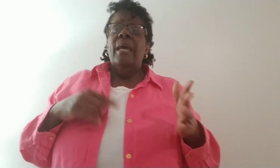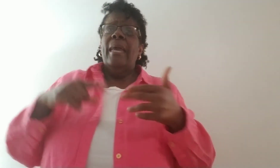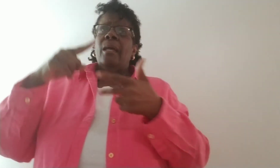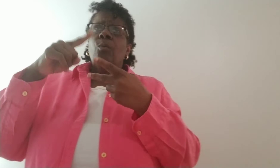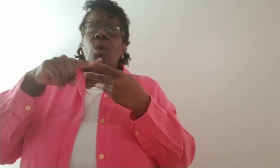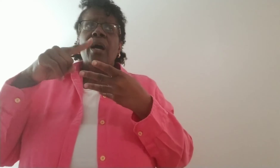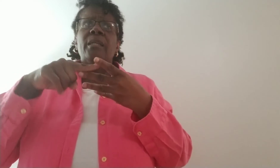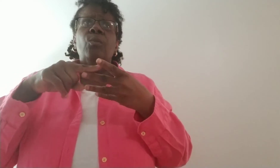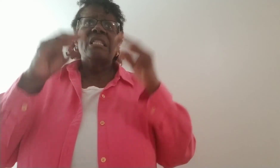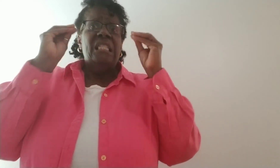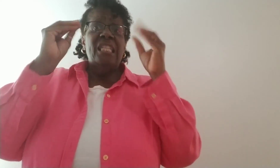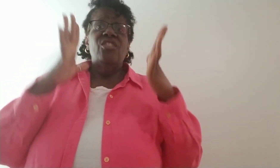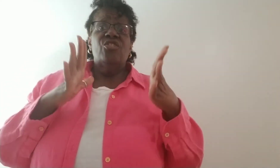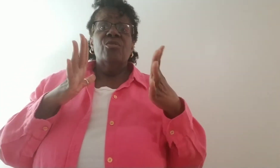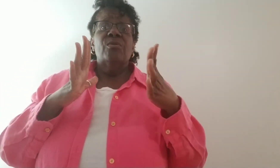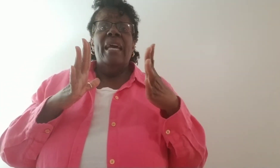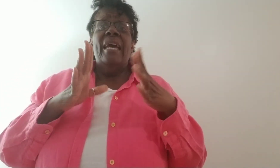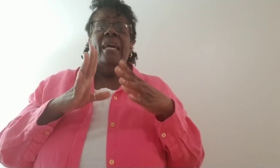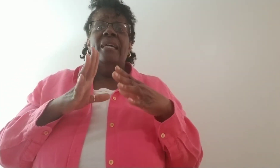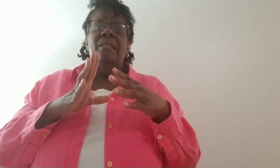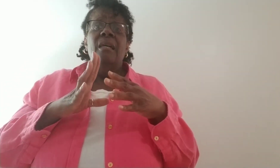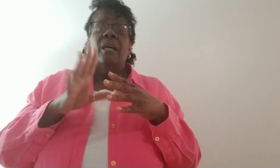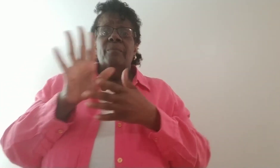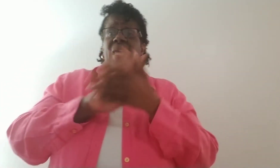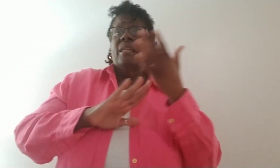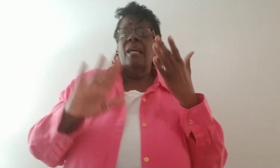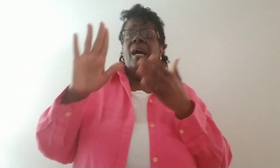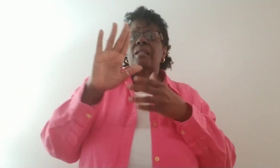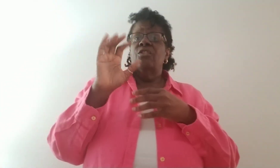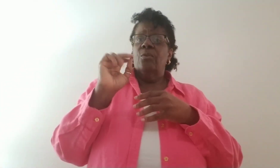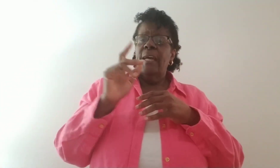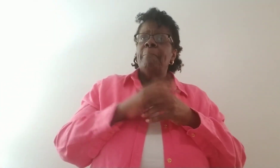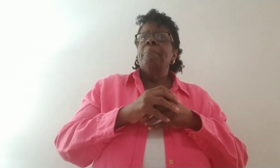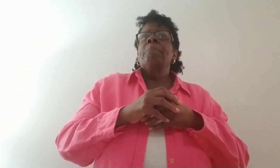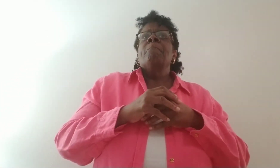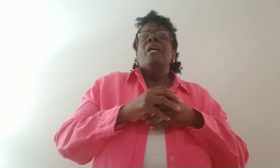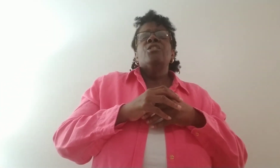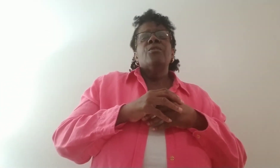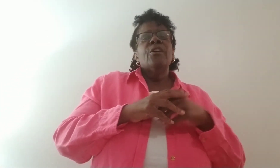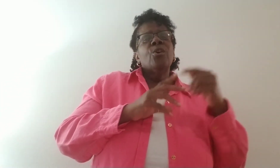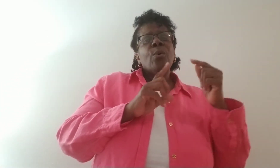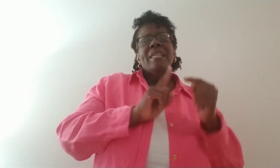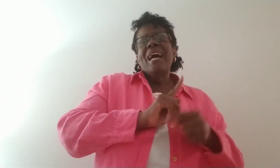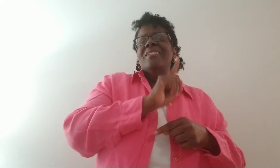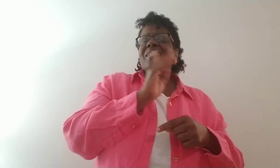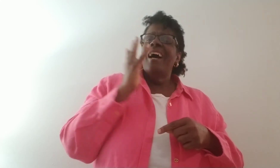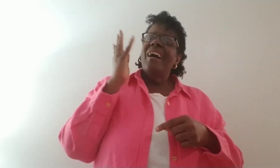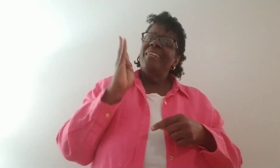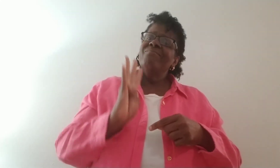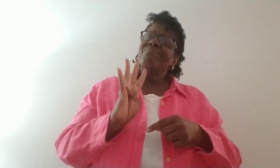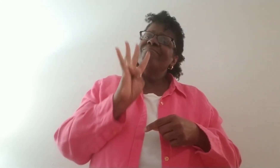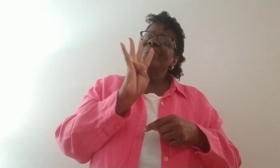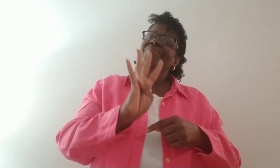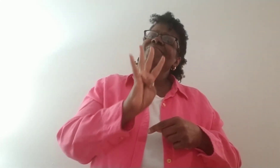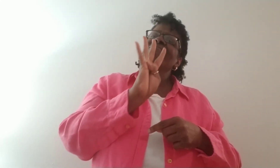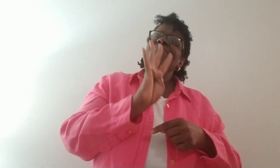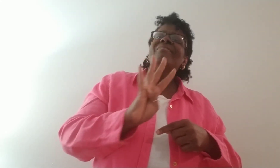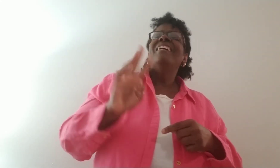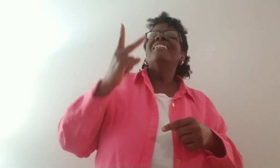and 1 was a teacher at a college, okay? So they're going down the line,